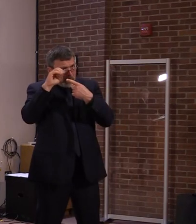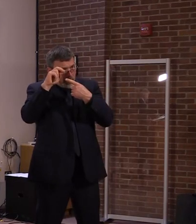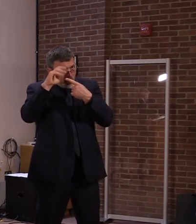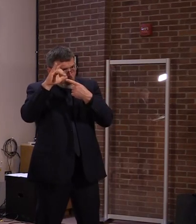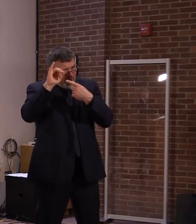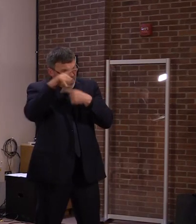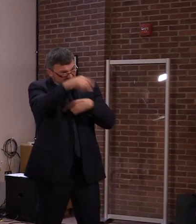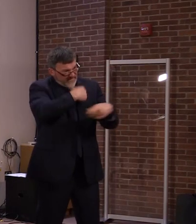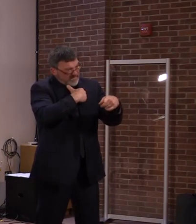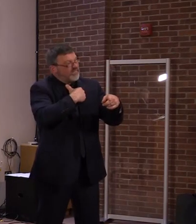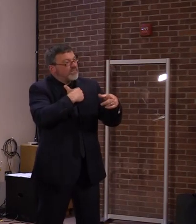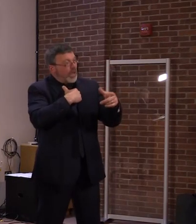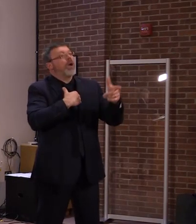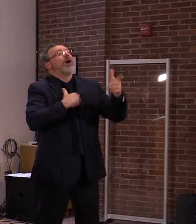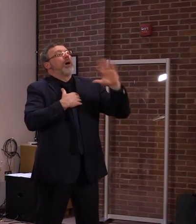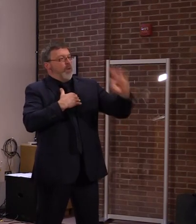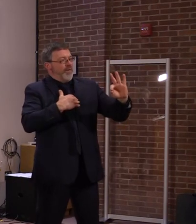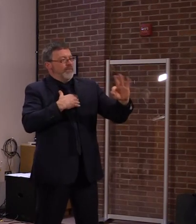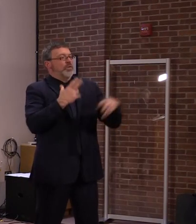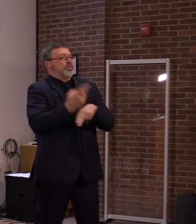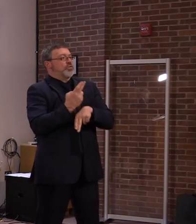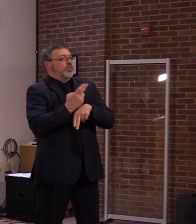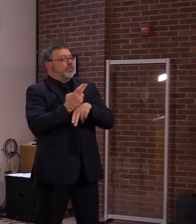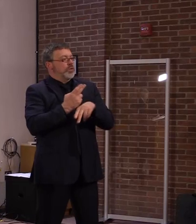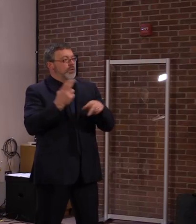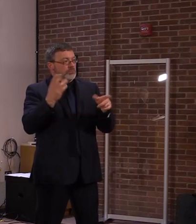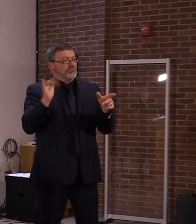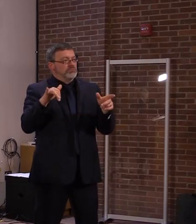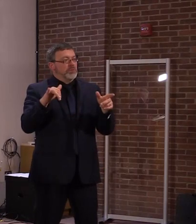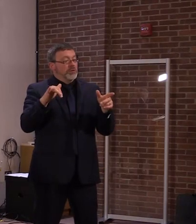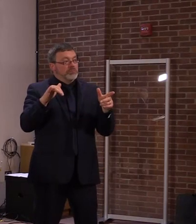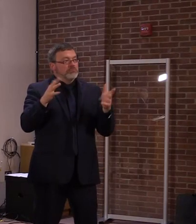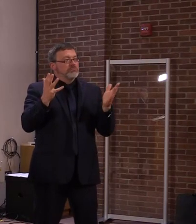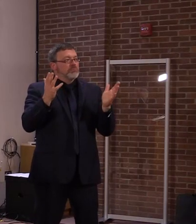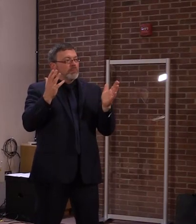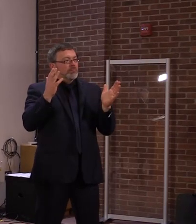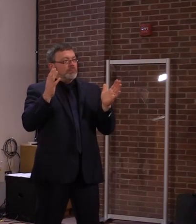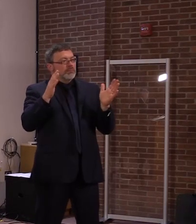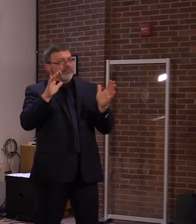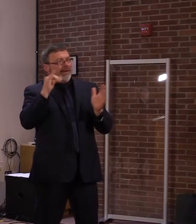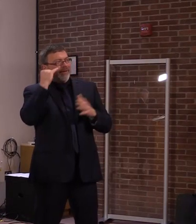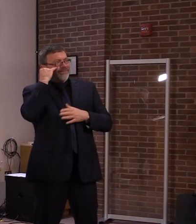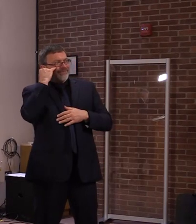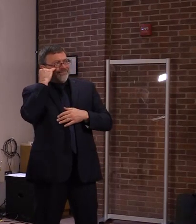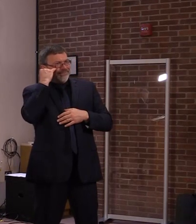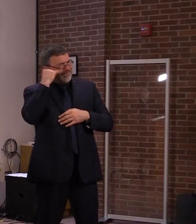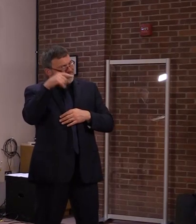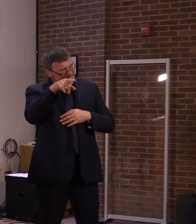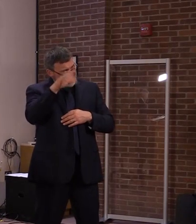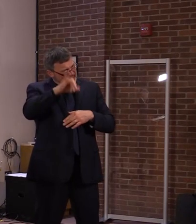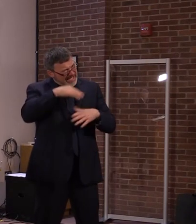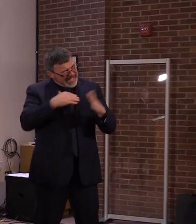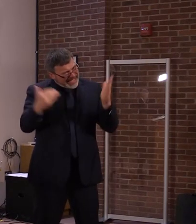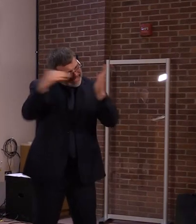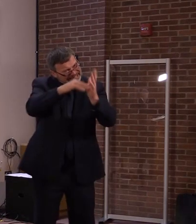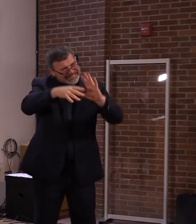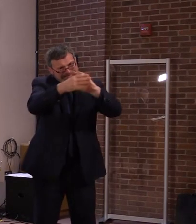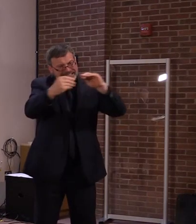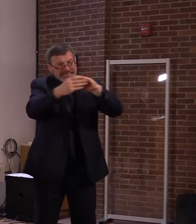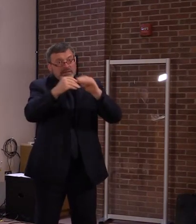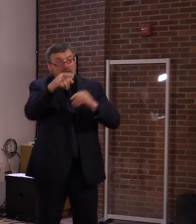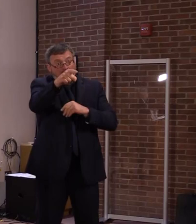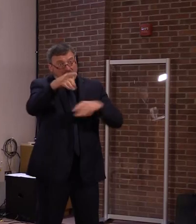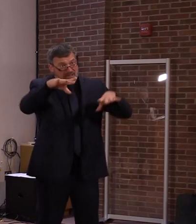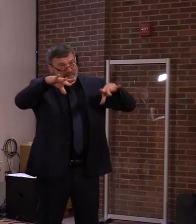so. So if you contract COVID, please contact your healthcare provider about